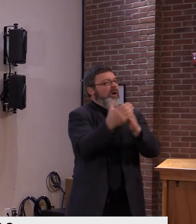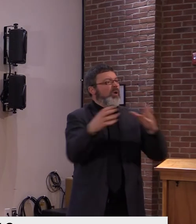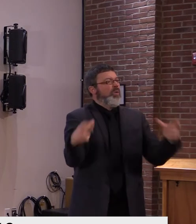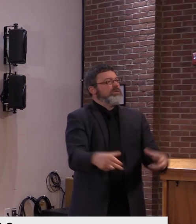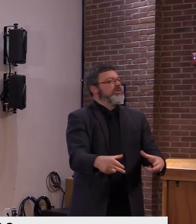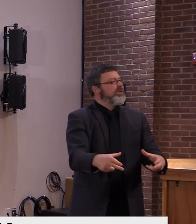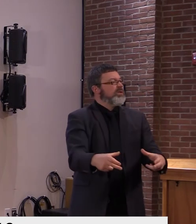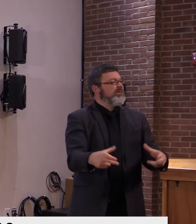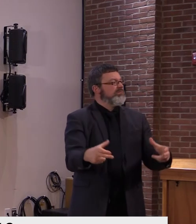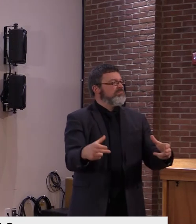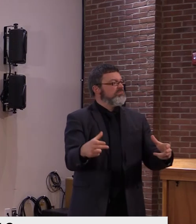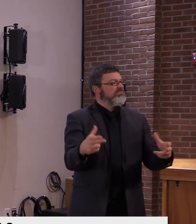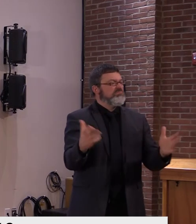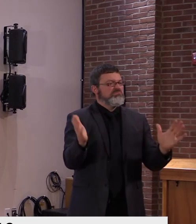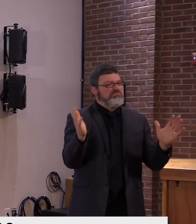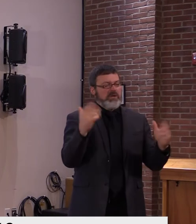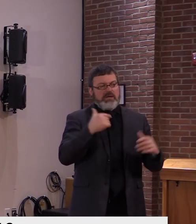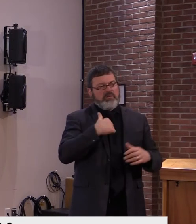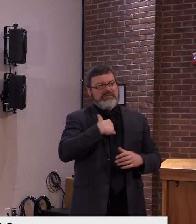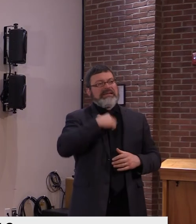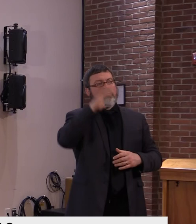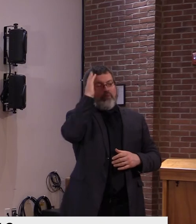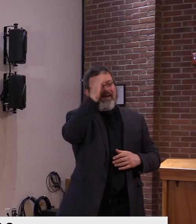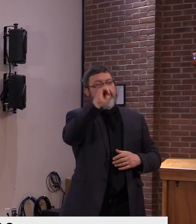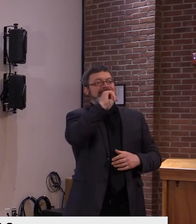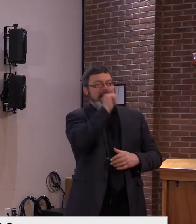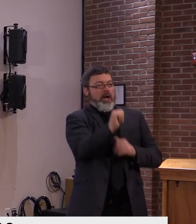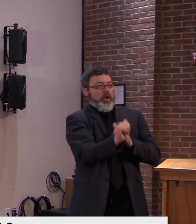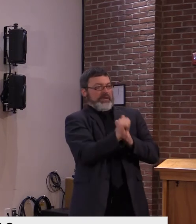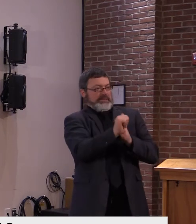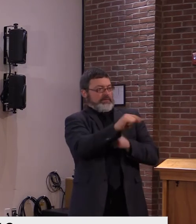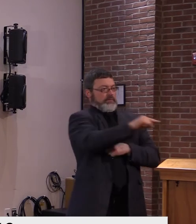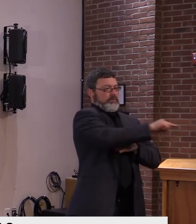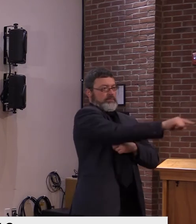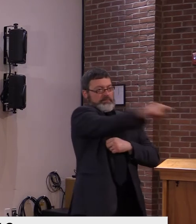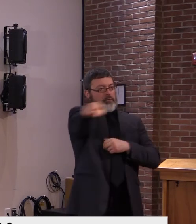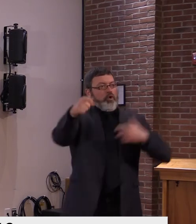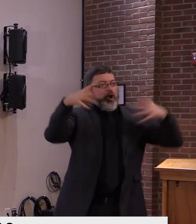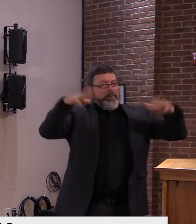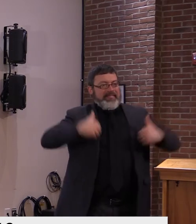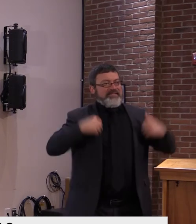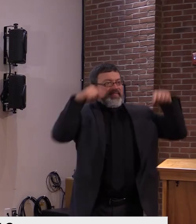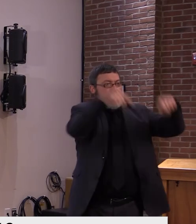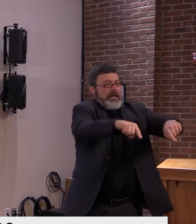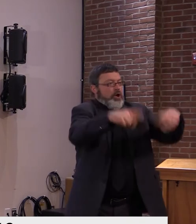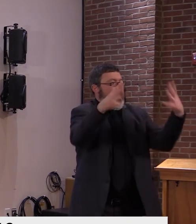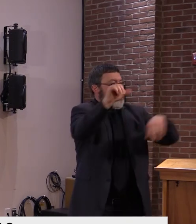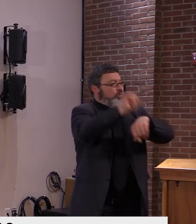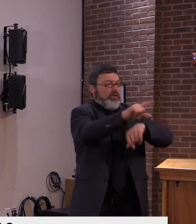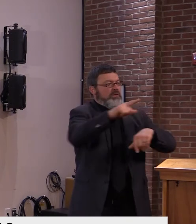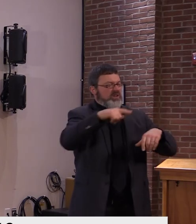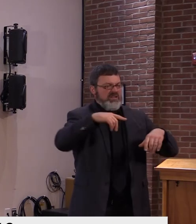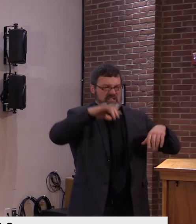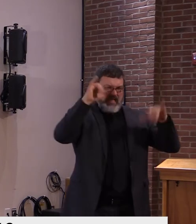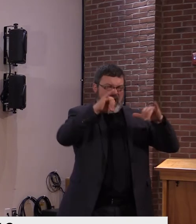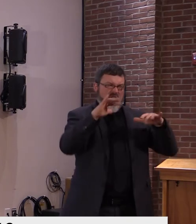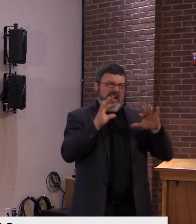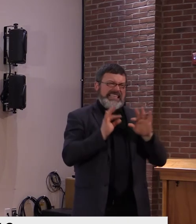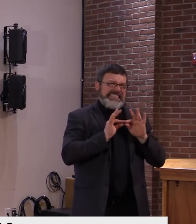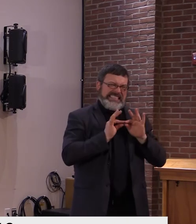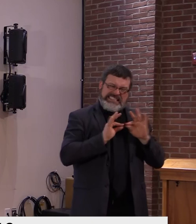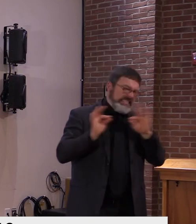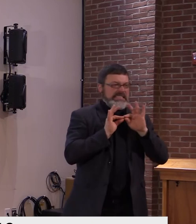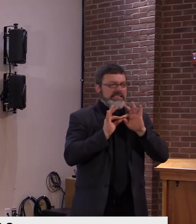at risk within the facility. So those are very, very important take-home messages that we've learned along the way and have really